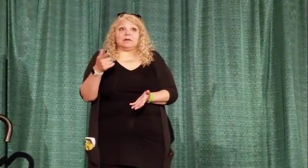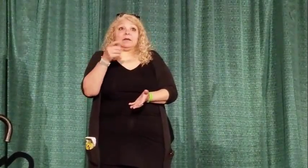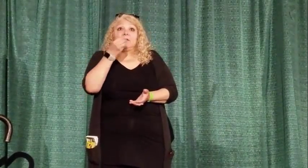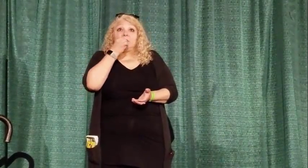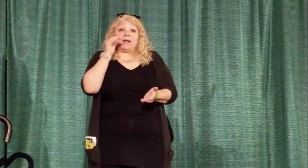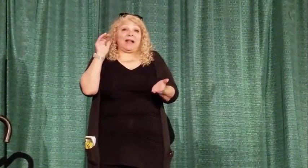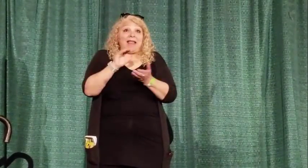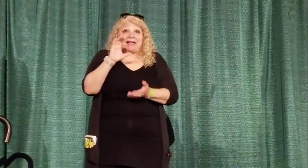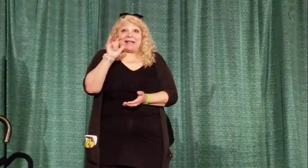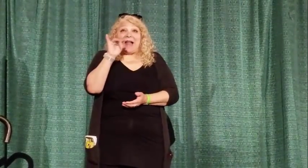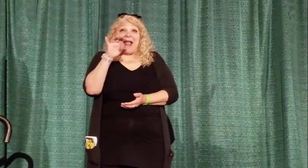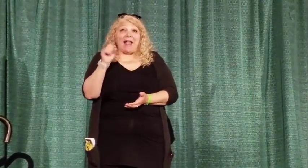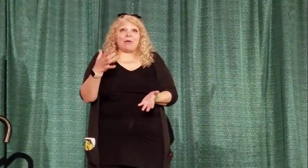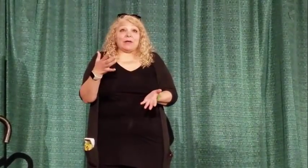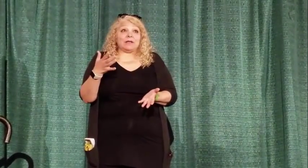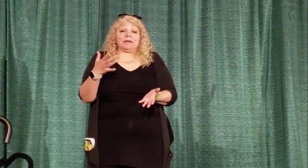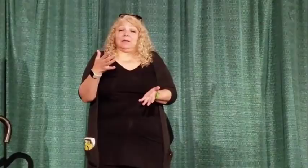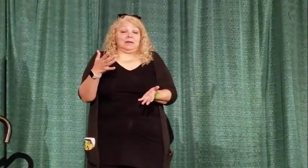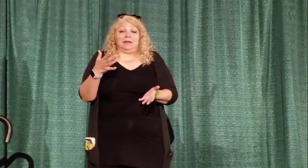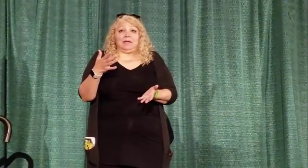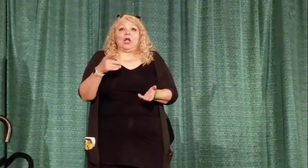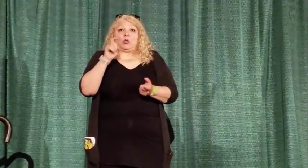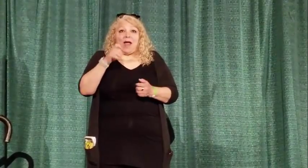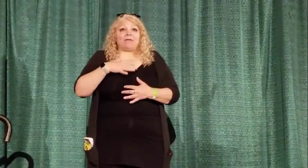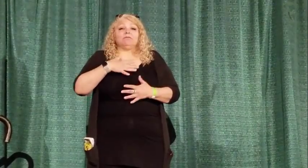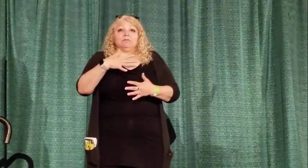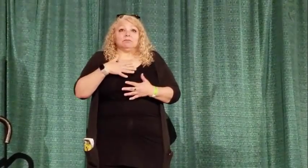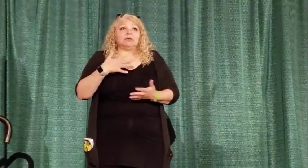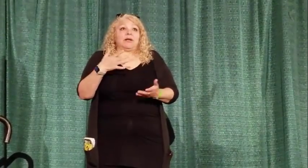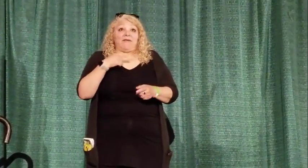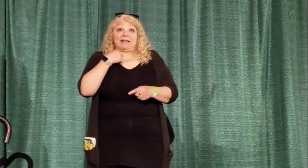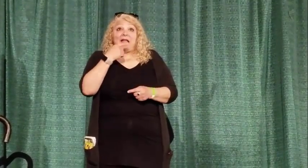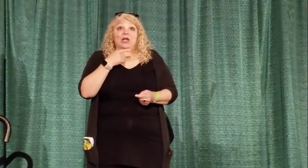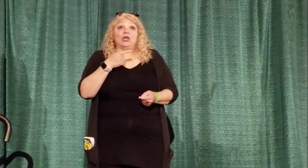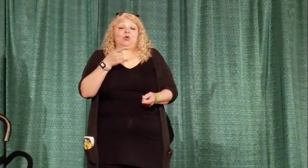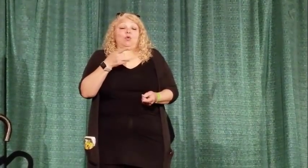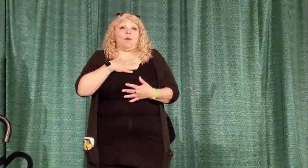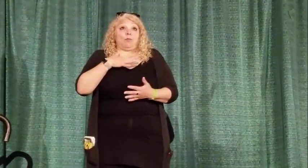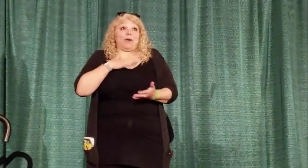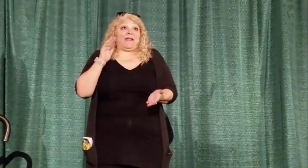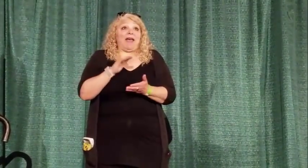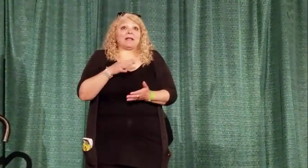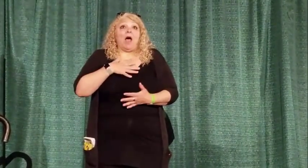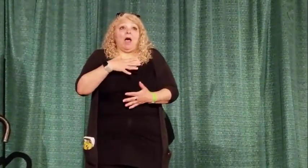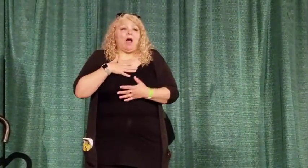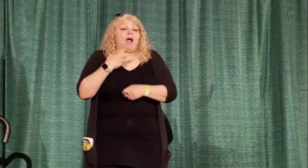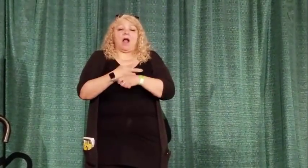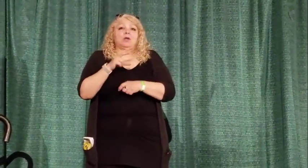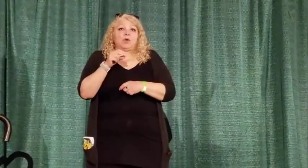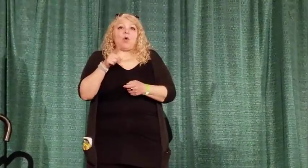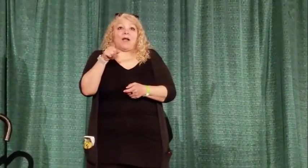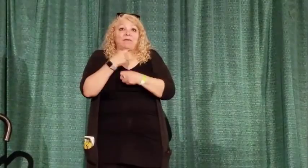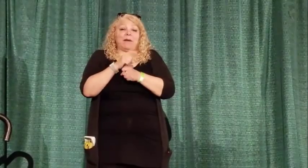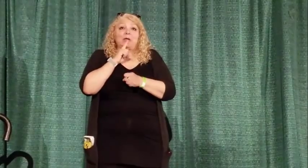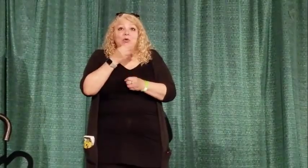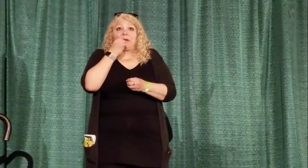too uncomfortable. They tell you to breathe less oxygen. Instead of breathing at 14 breaths a minute, breathe at 11 breaths a minute. You're going to be gasping for